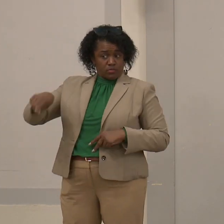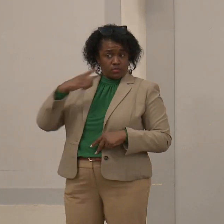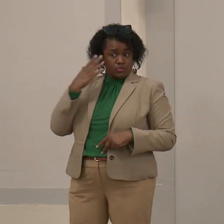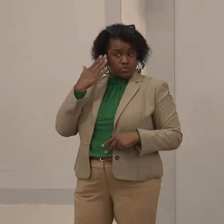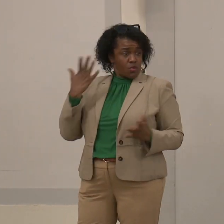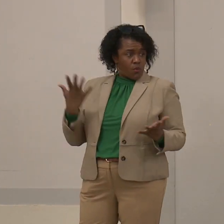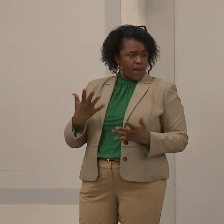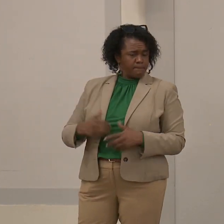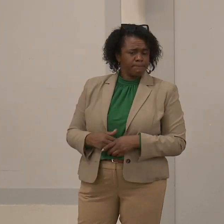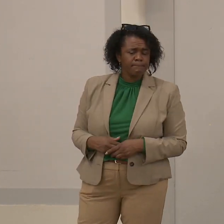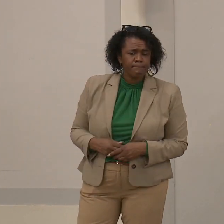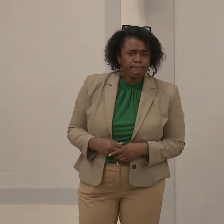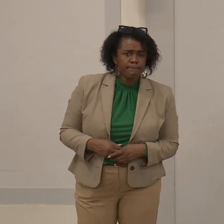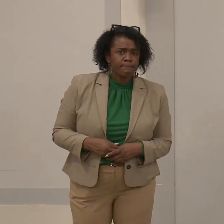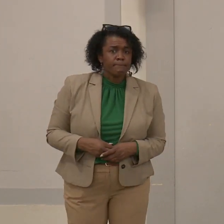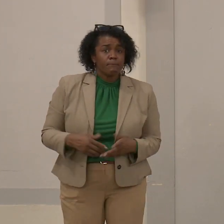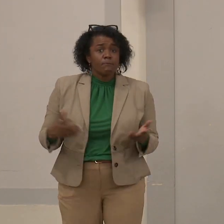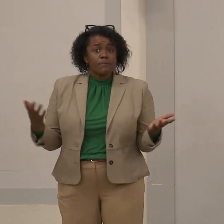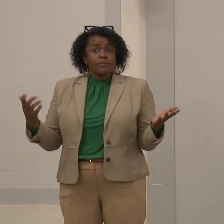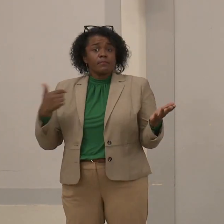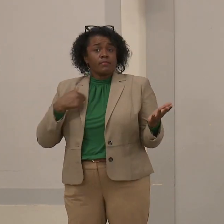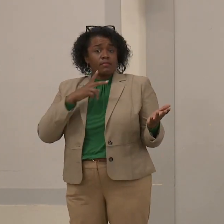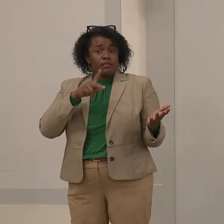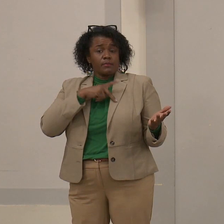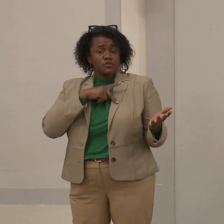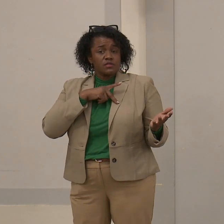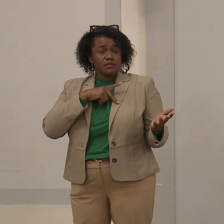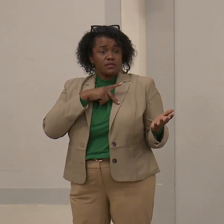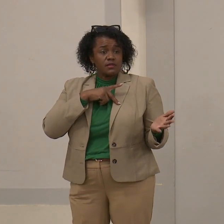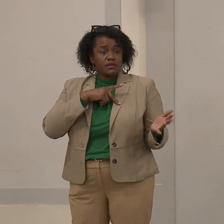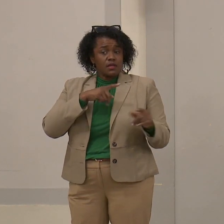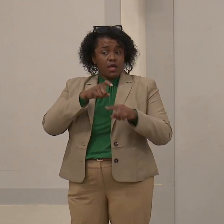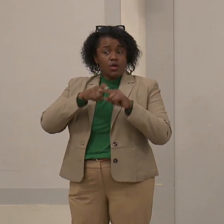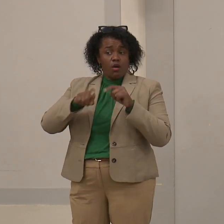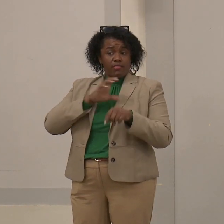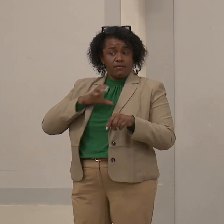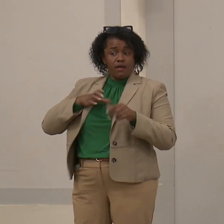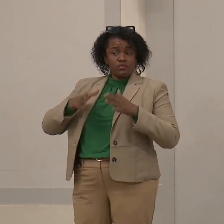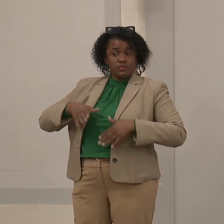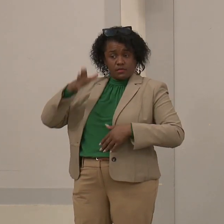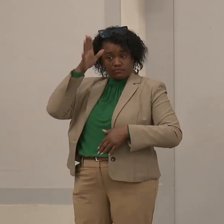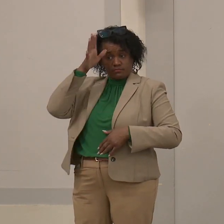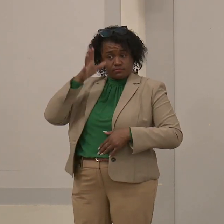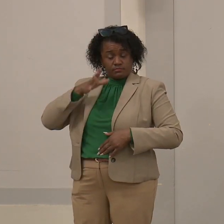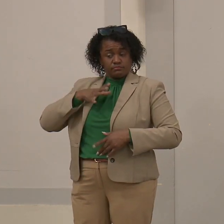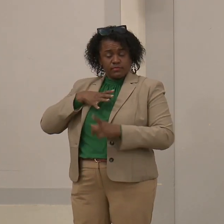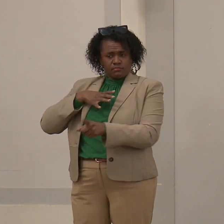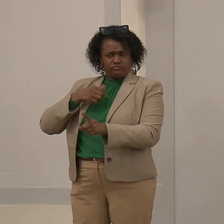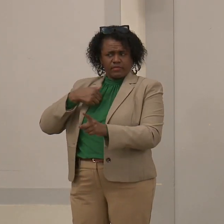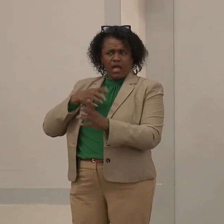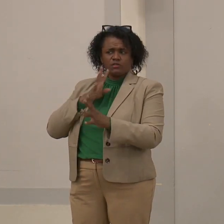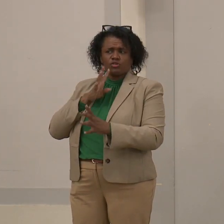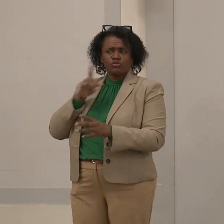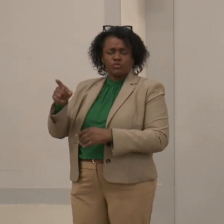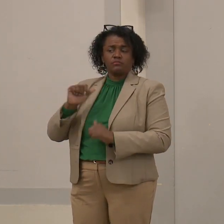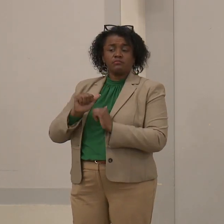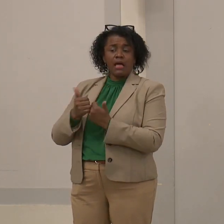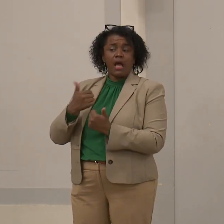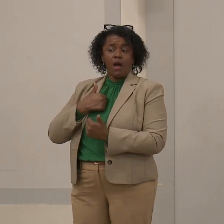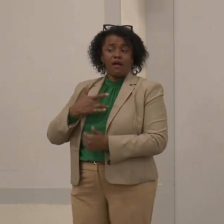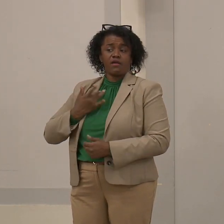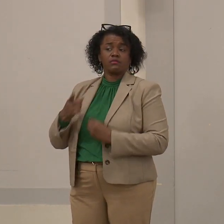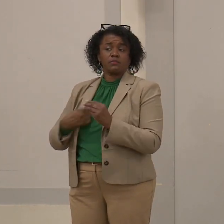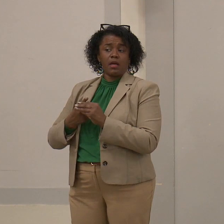one, I personally called the councilman and spoke to him about how I felt about what he